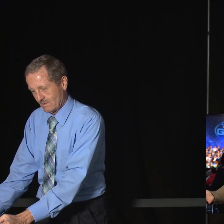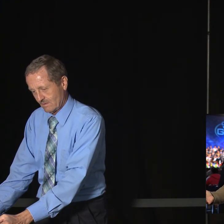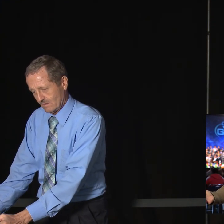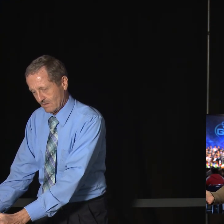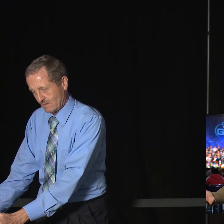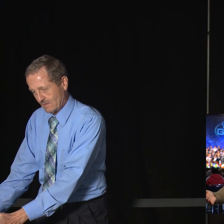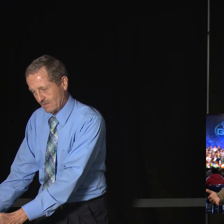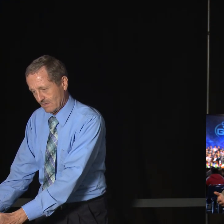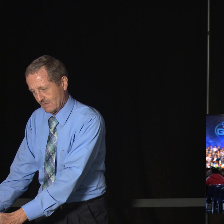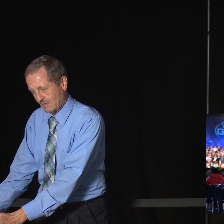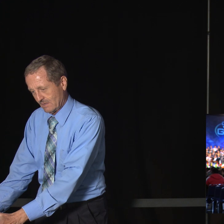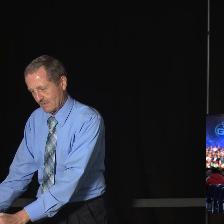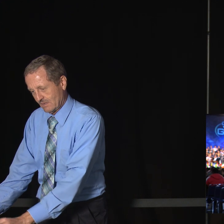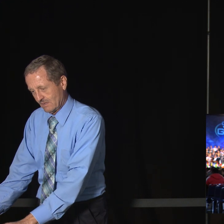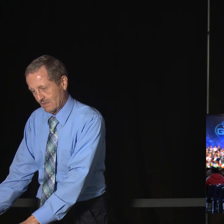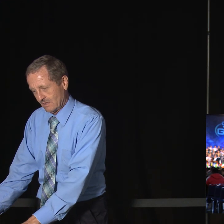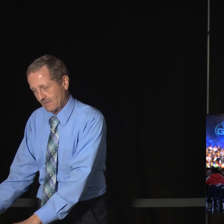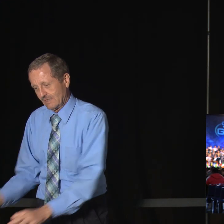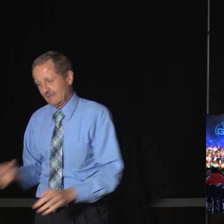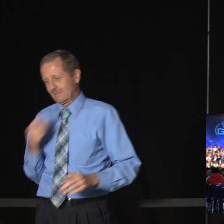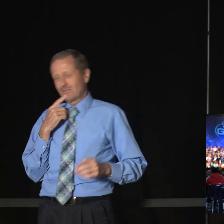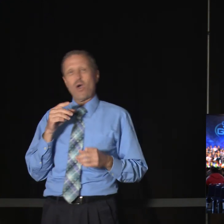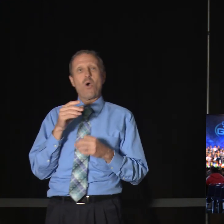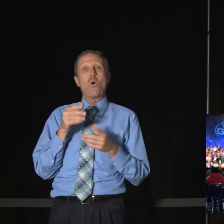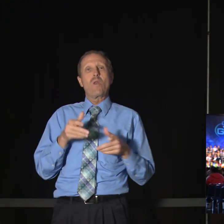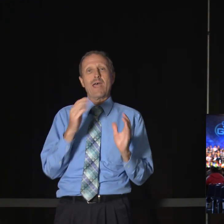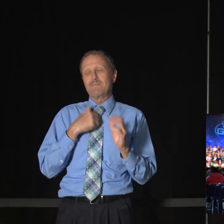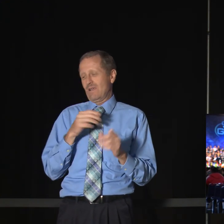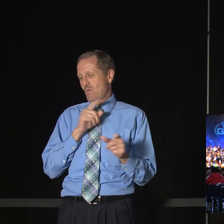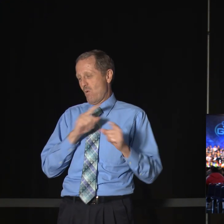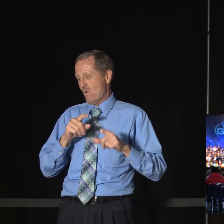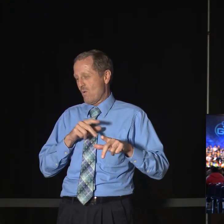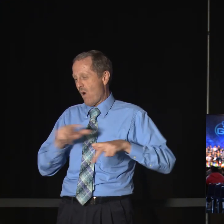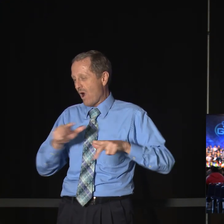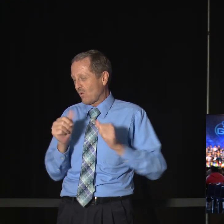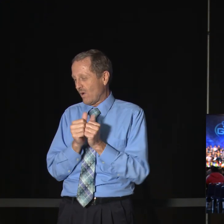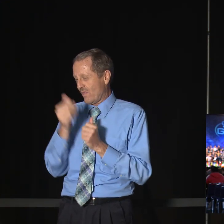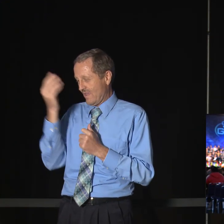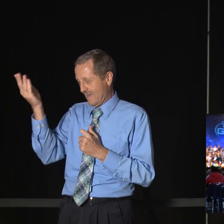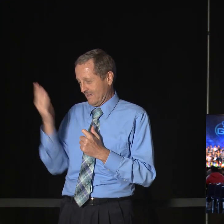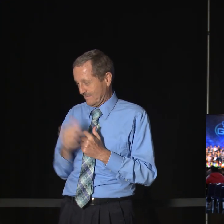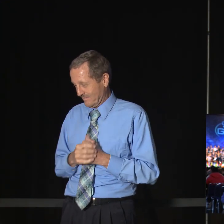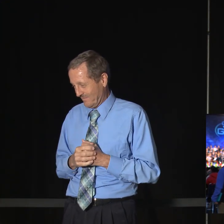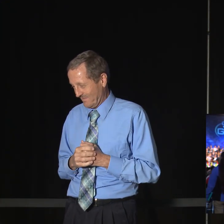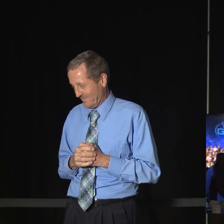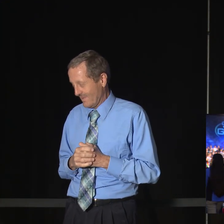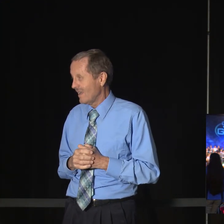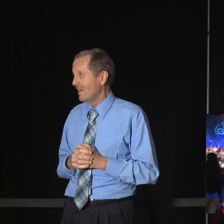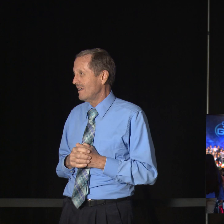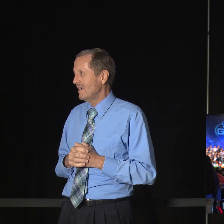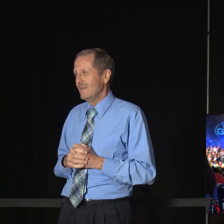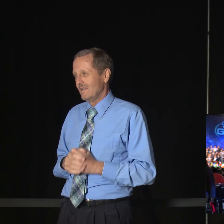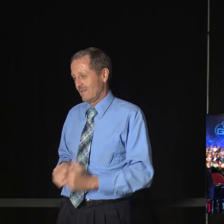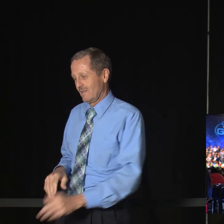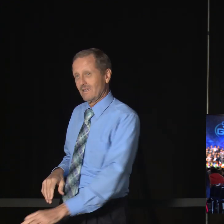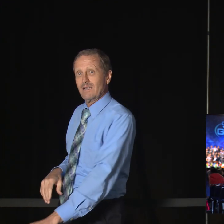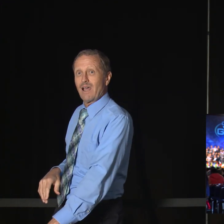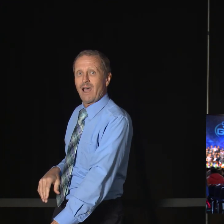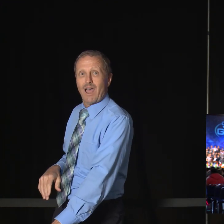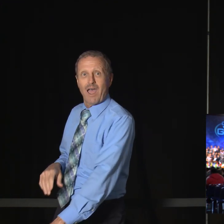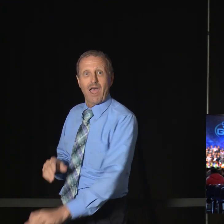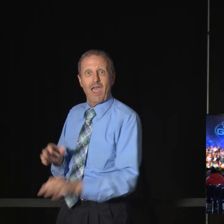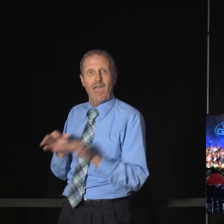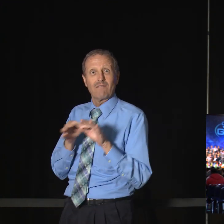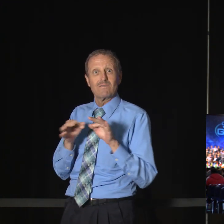over 2018 and the faithfulness that God has shown to me. It's just remarkable, and I am very grateful to him for